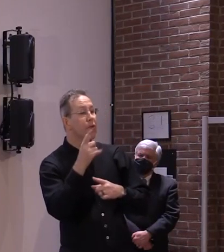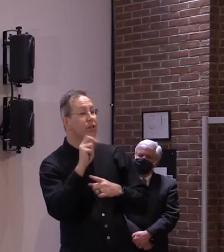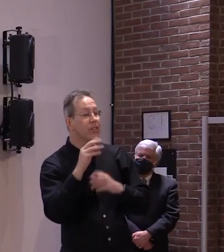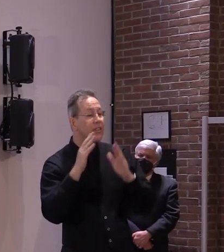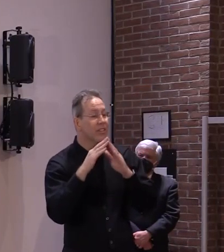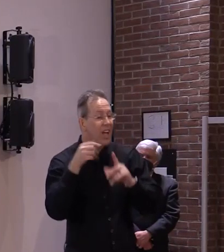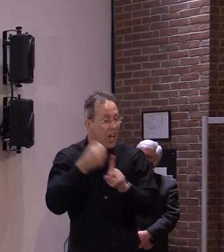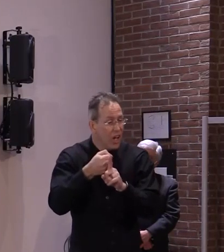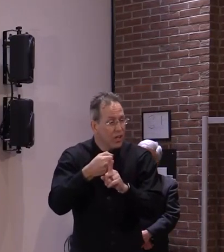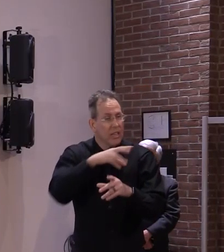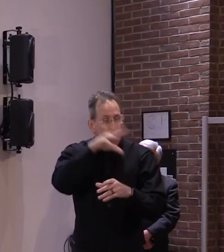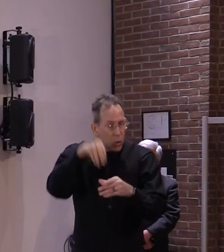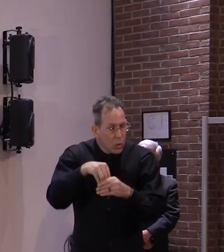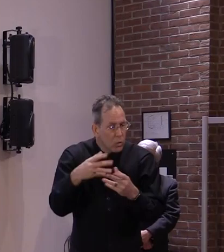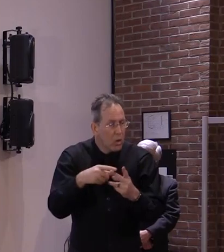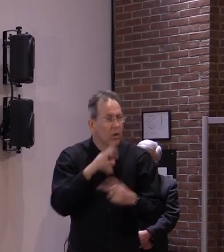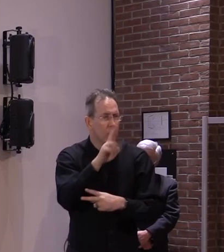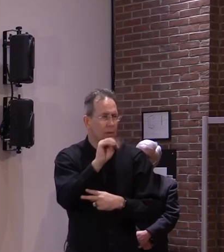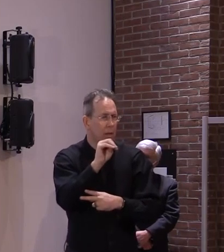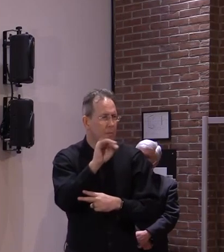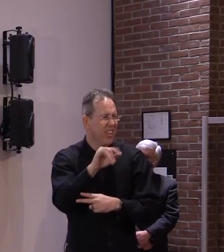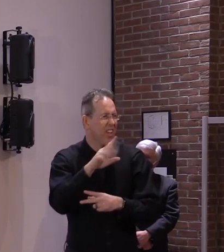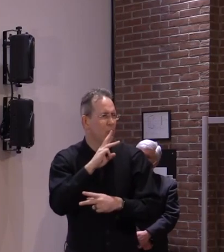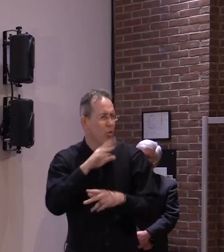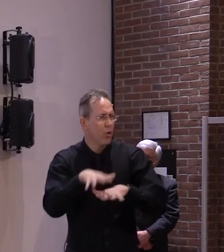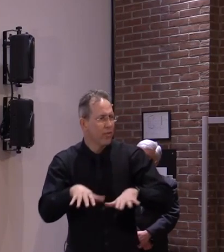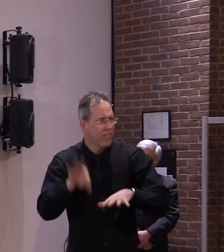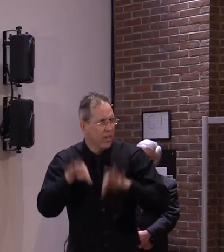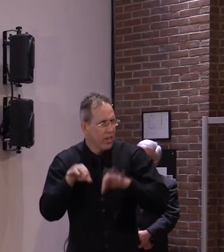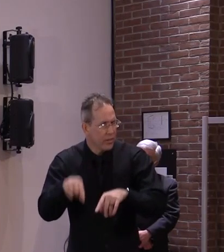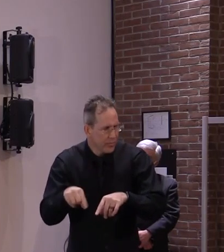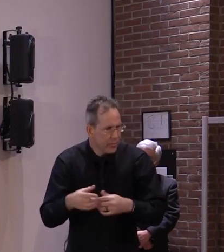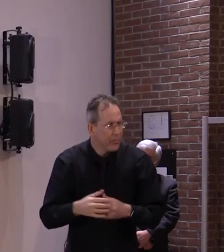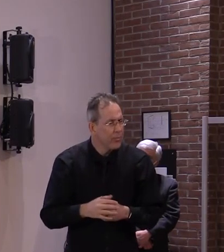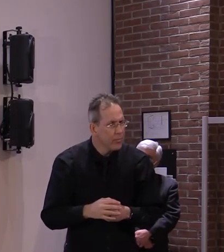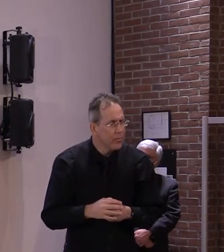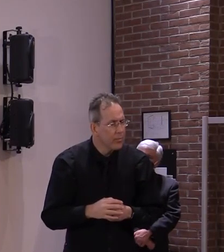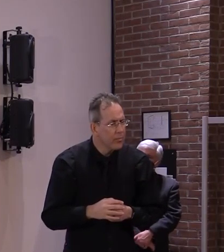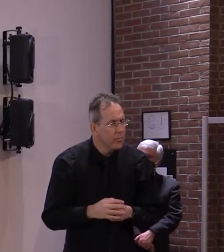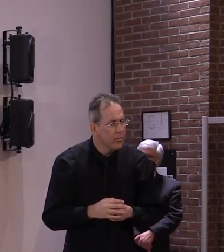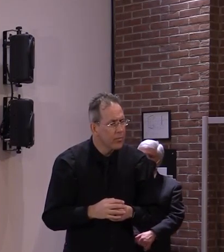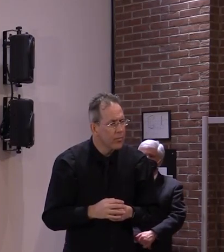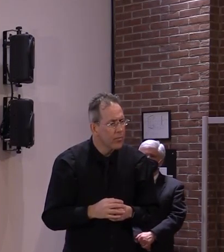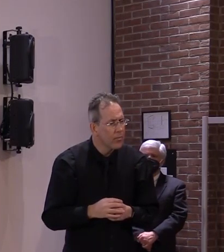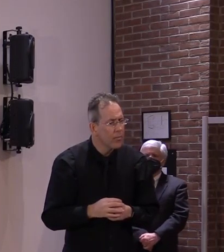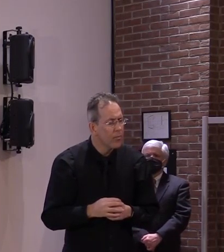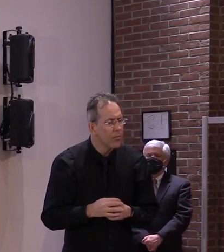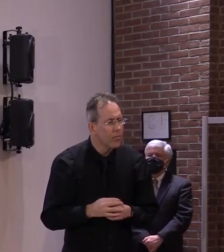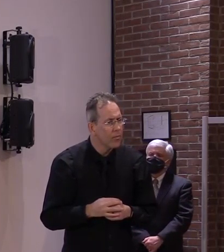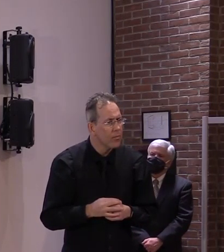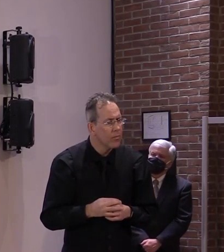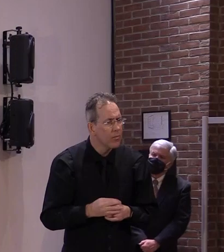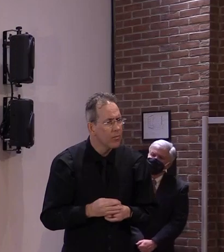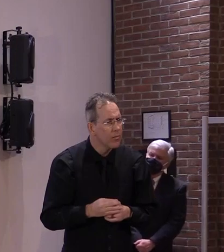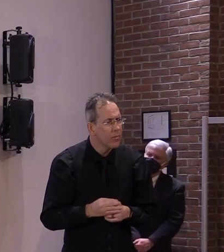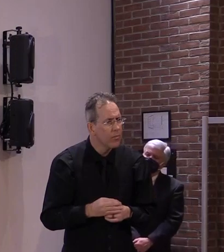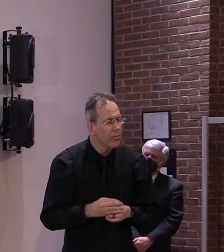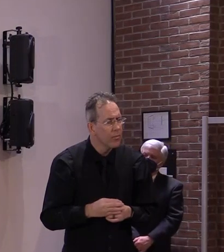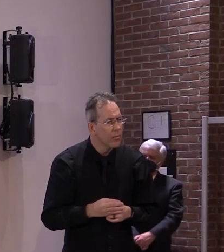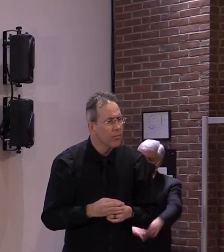showing one of the criteria we use for how we select and prioritize genome sequencing